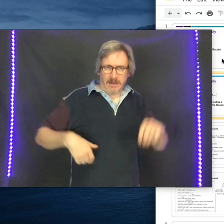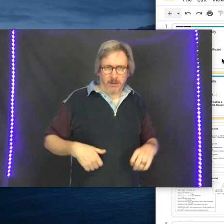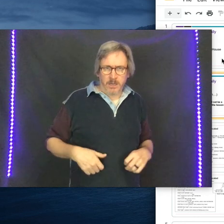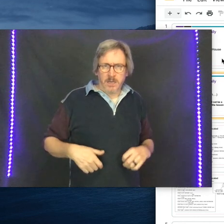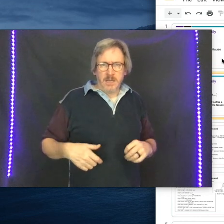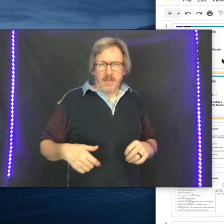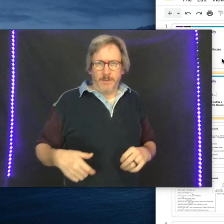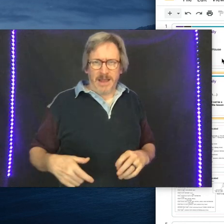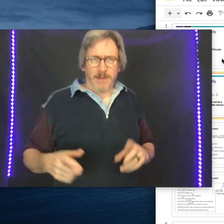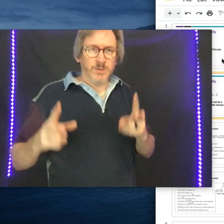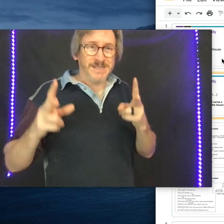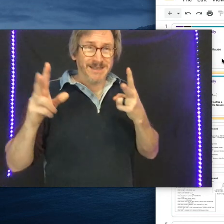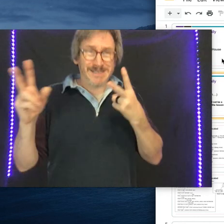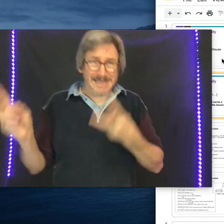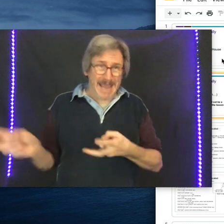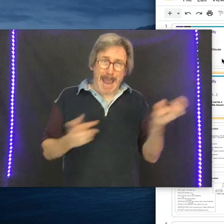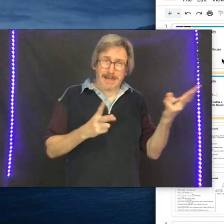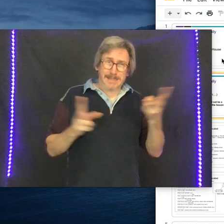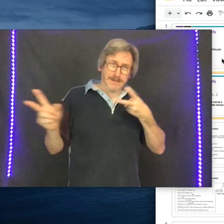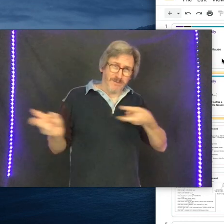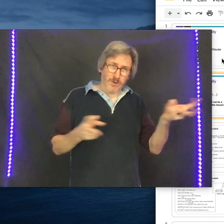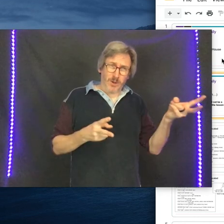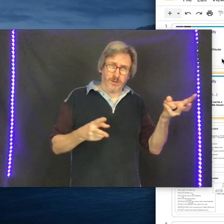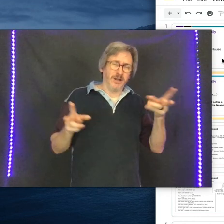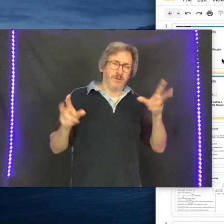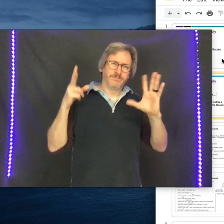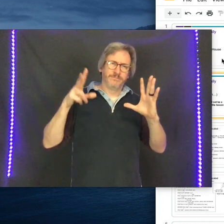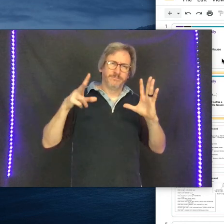in there, and I'm using scans and